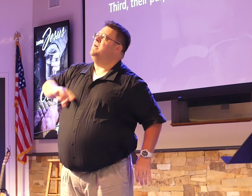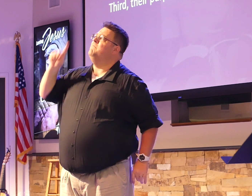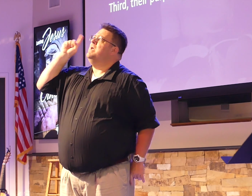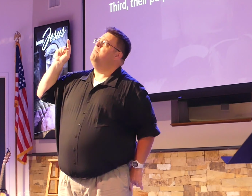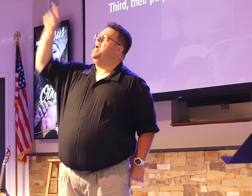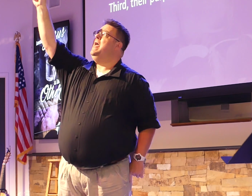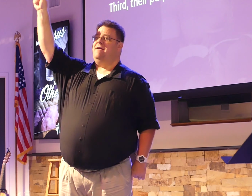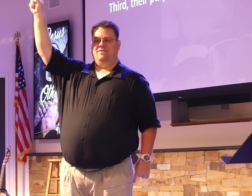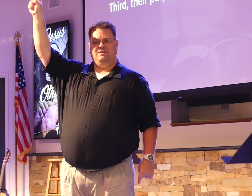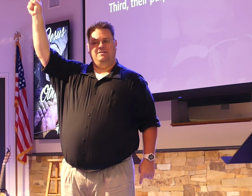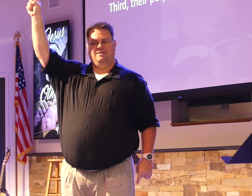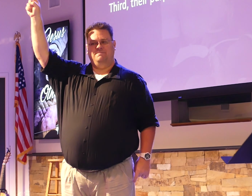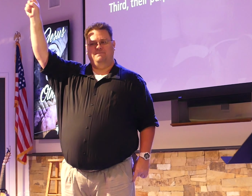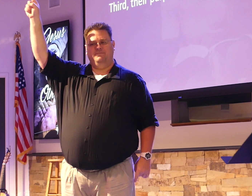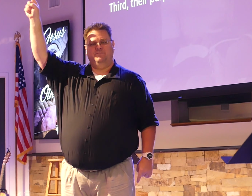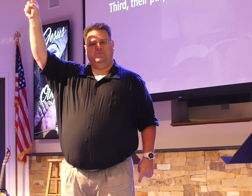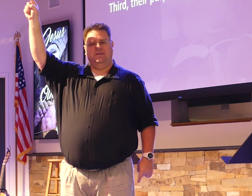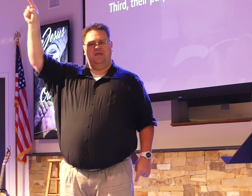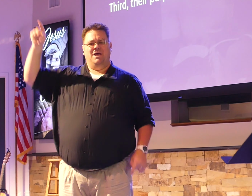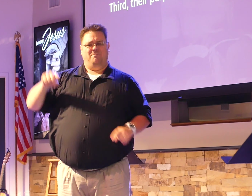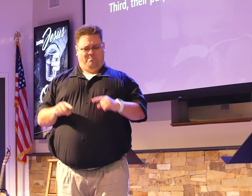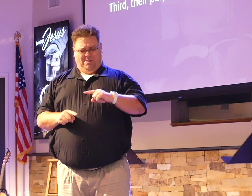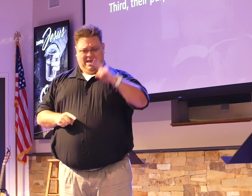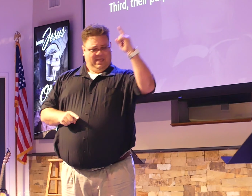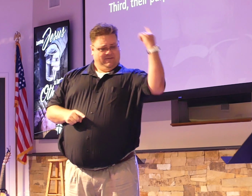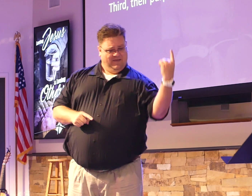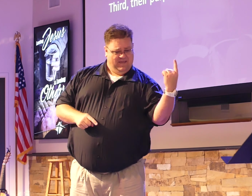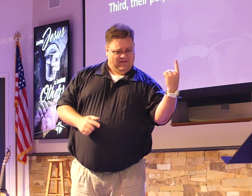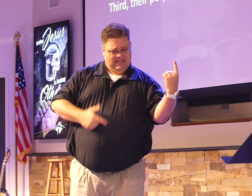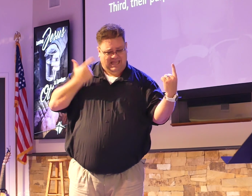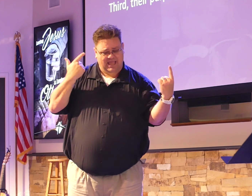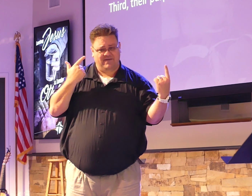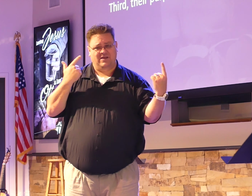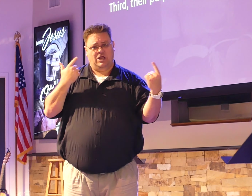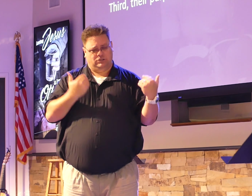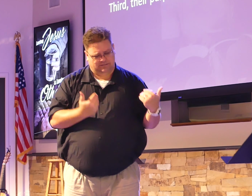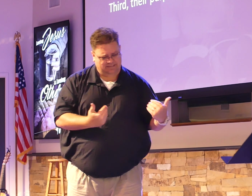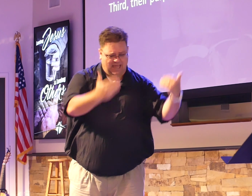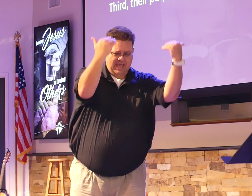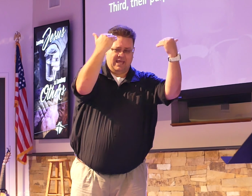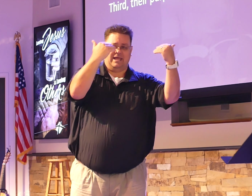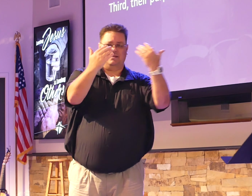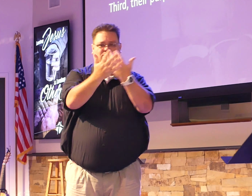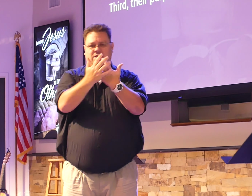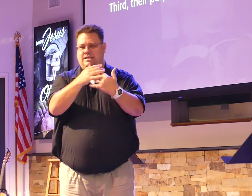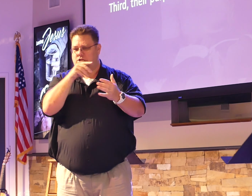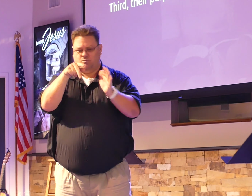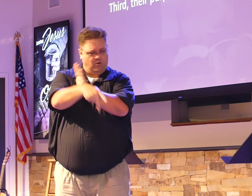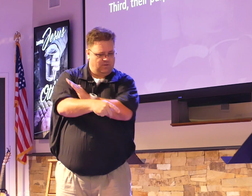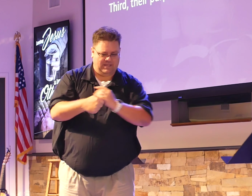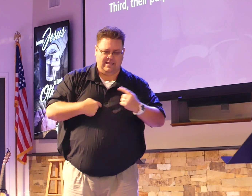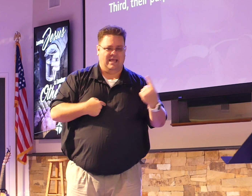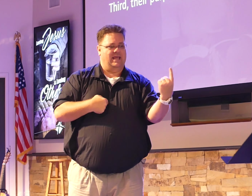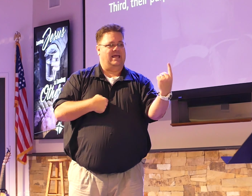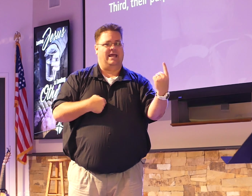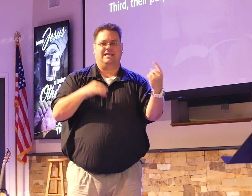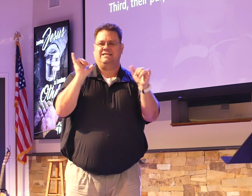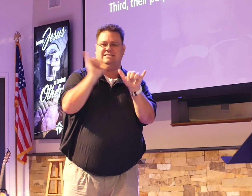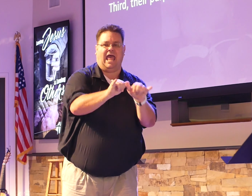Jesus in heaven. He says, but if I live and I survive this thing somehow, he says, then I get to stay and impact your